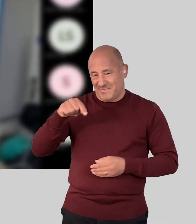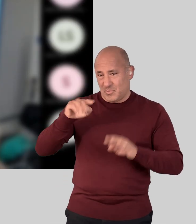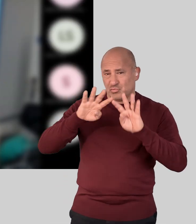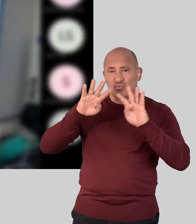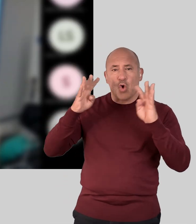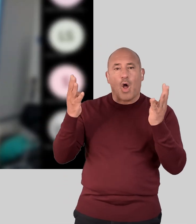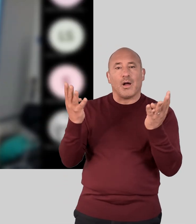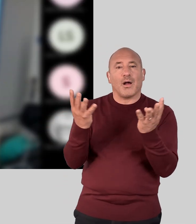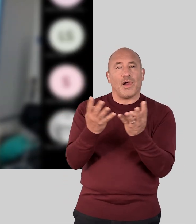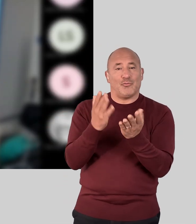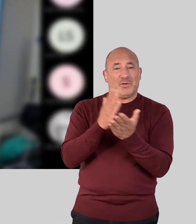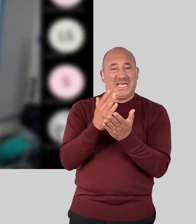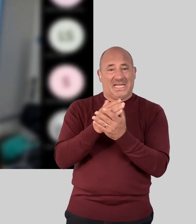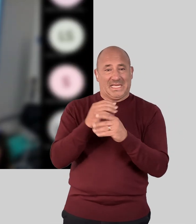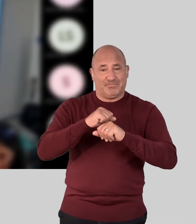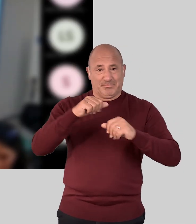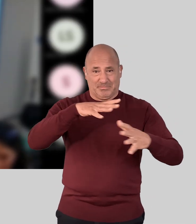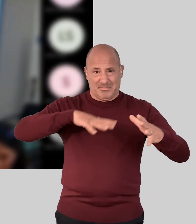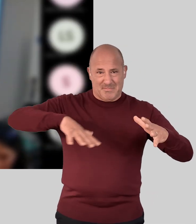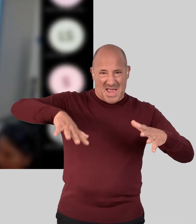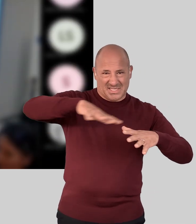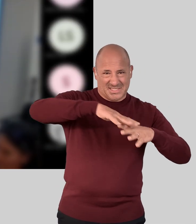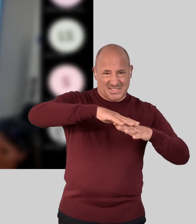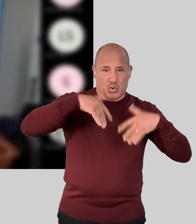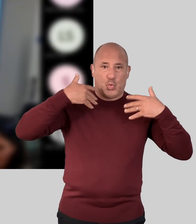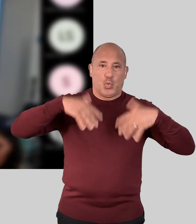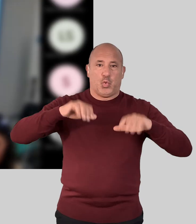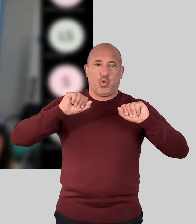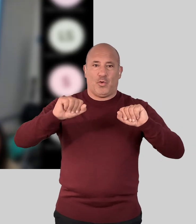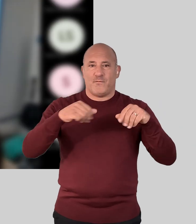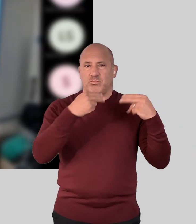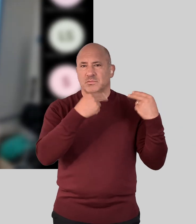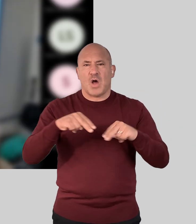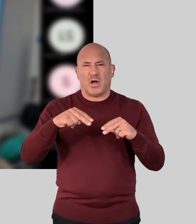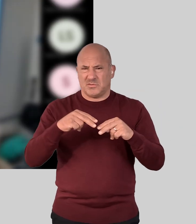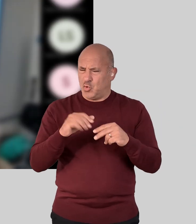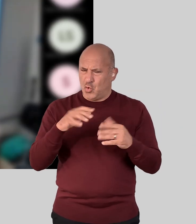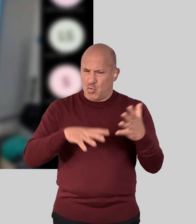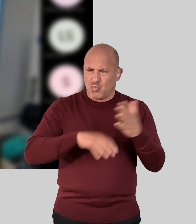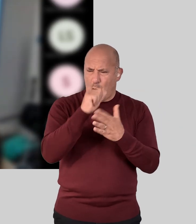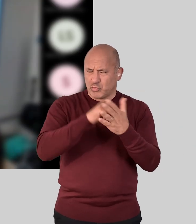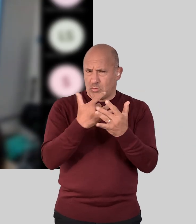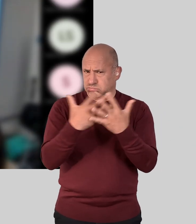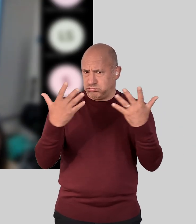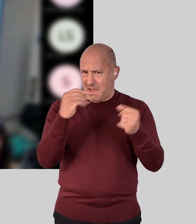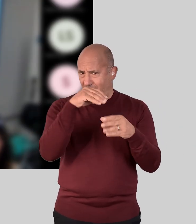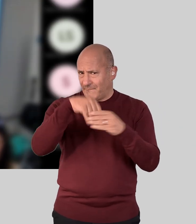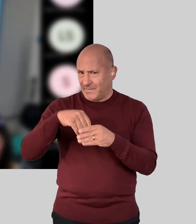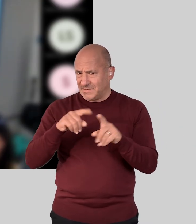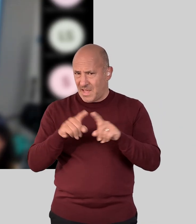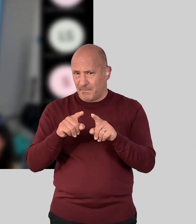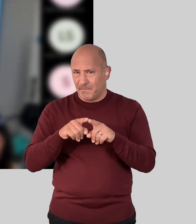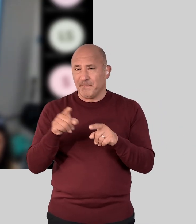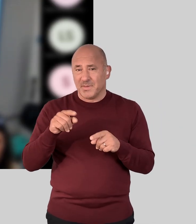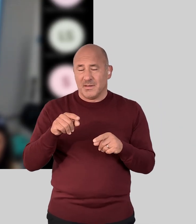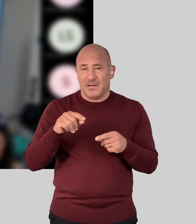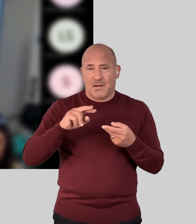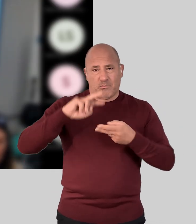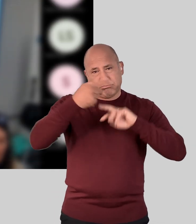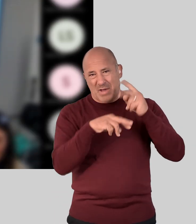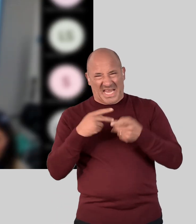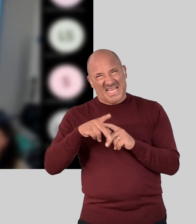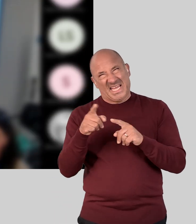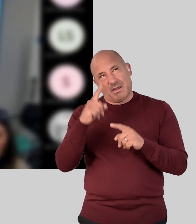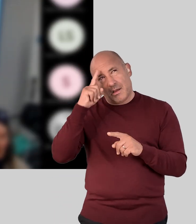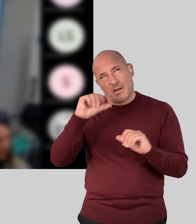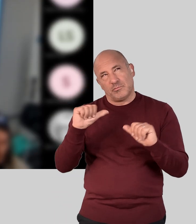lot of dance in hip hop happens in a circle. A circle is a space which is a sacred space for